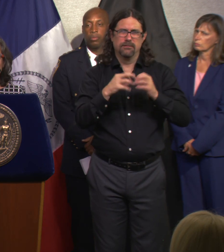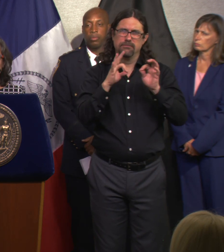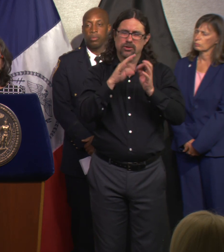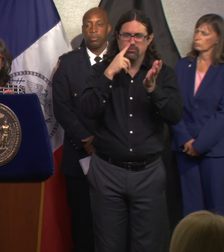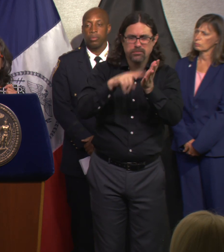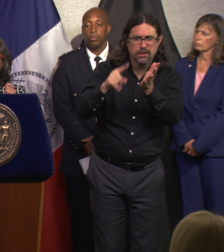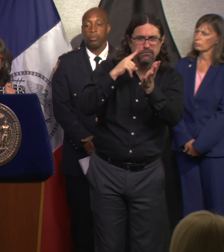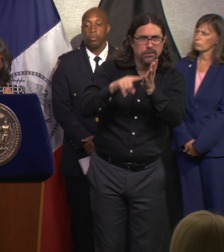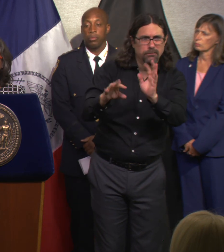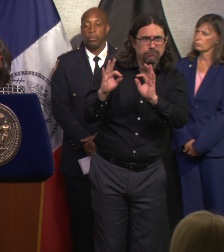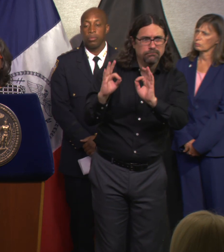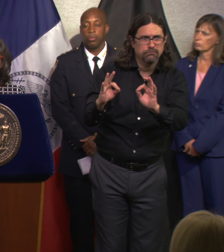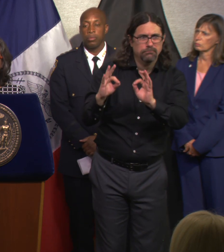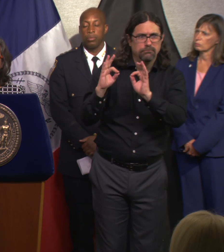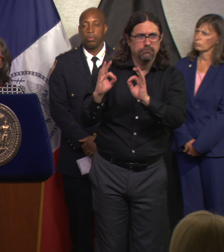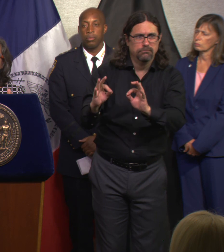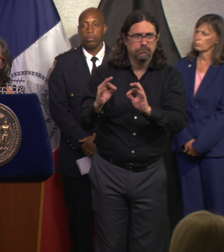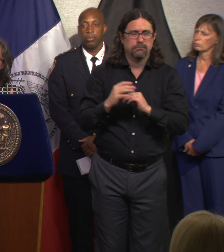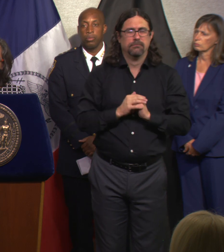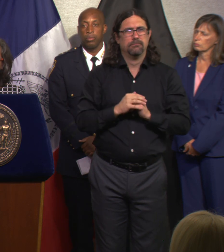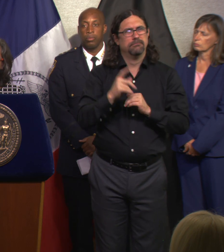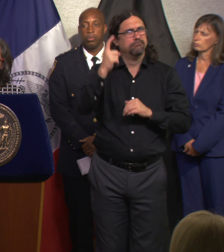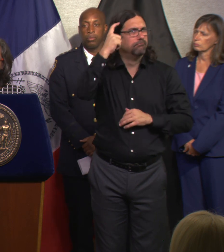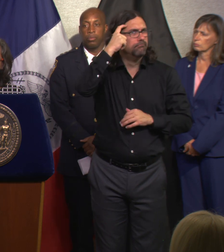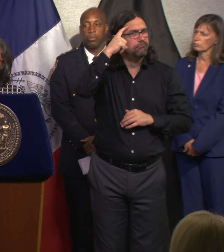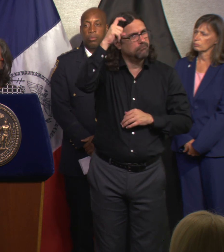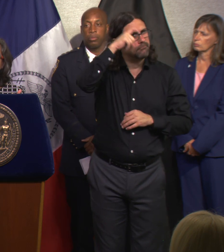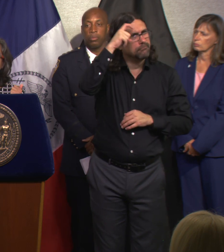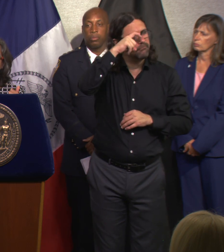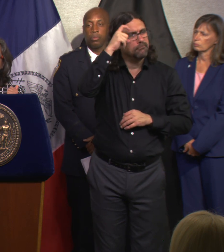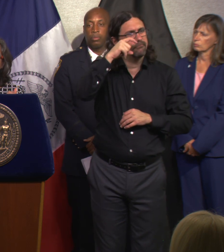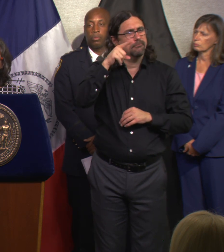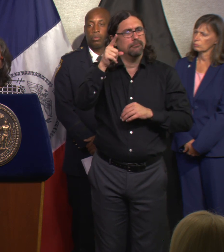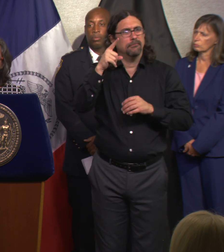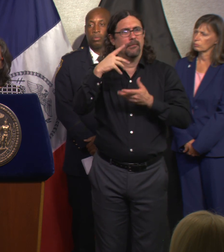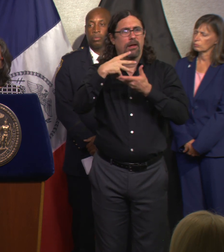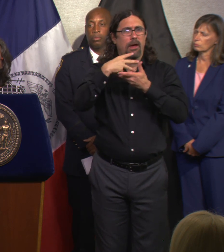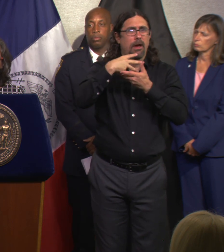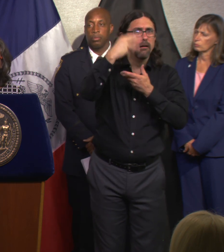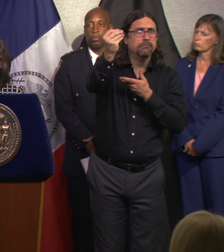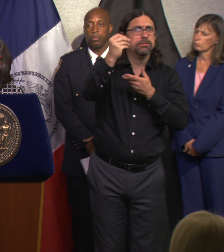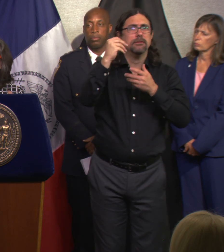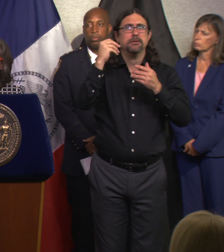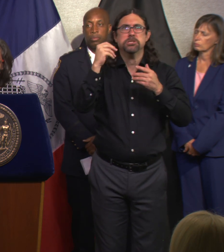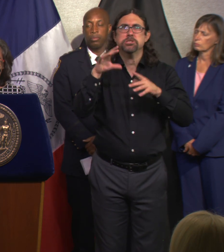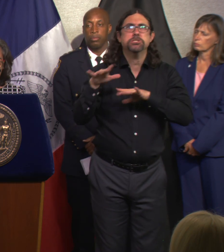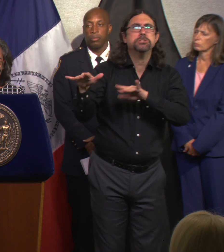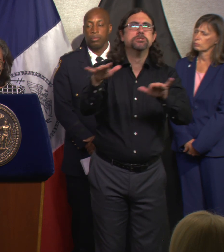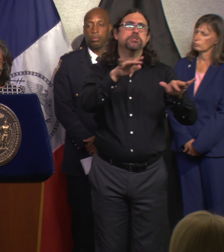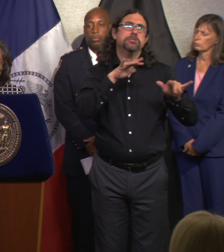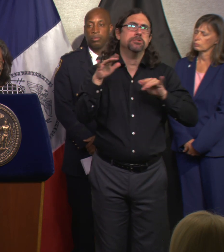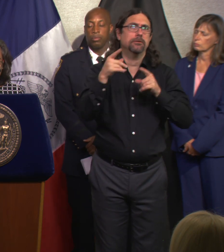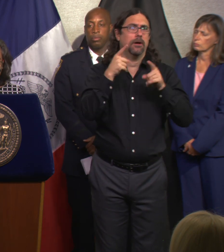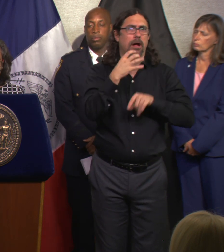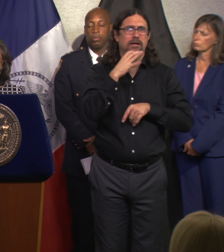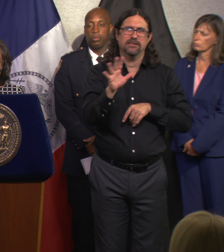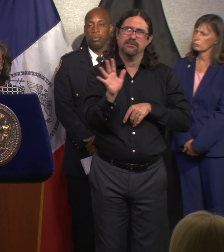water. Hydrate with water, not with alcoholic beverages, not with caffeinated beverages, but with